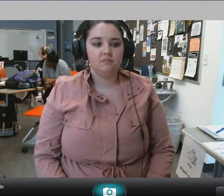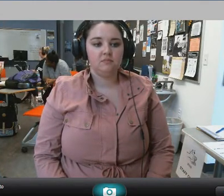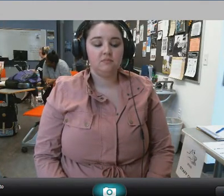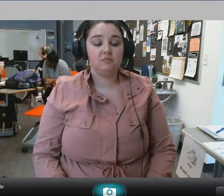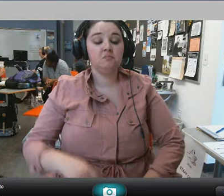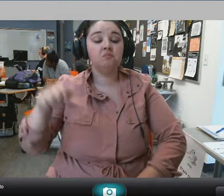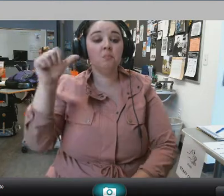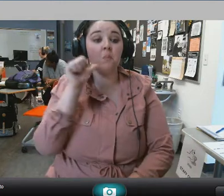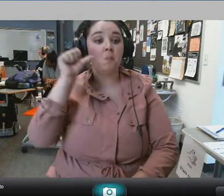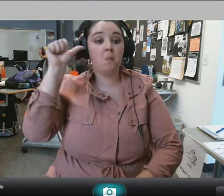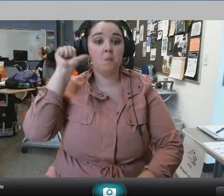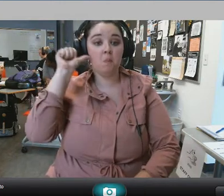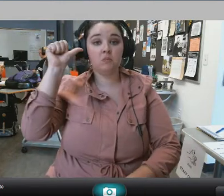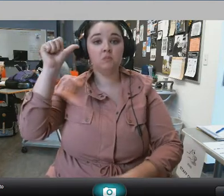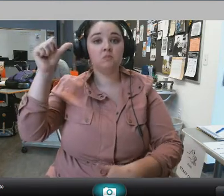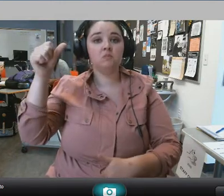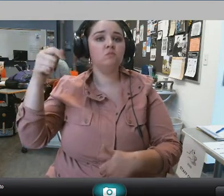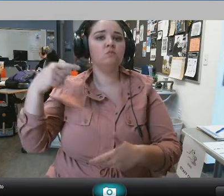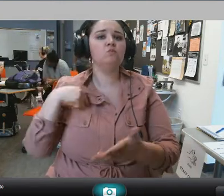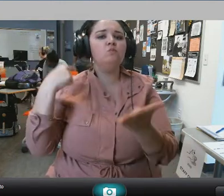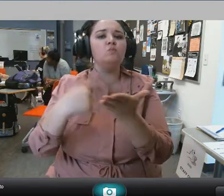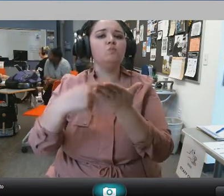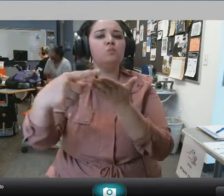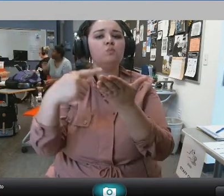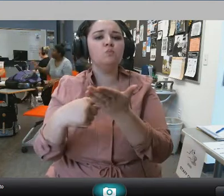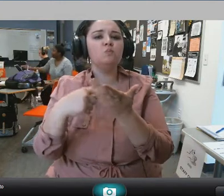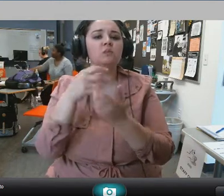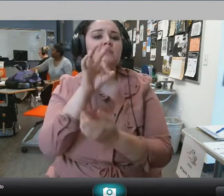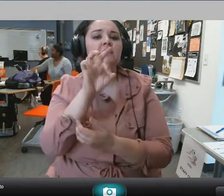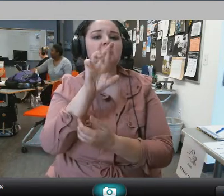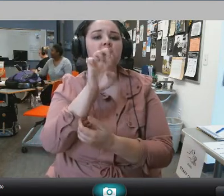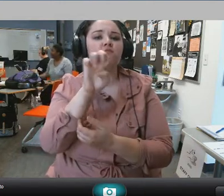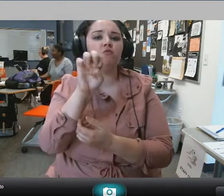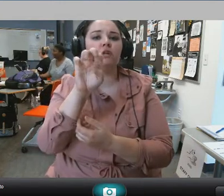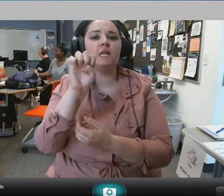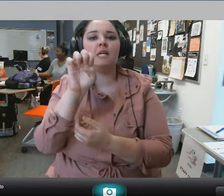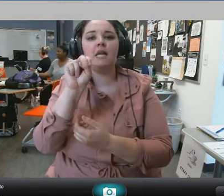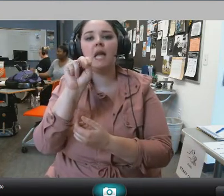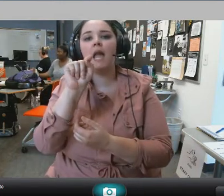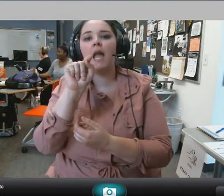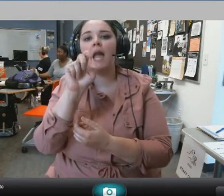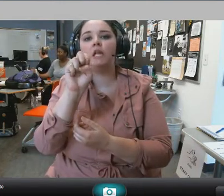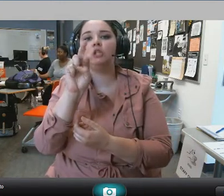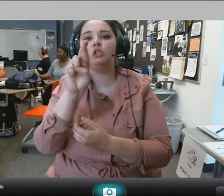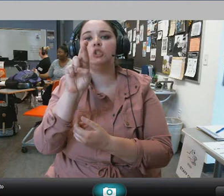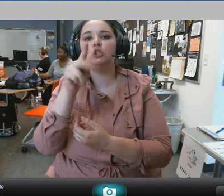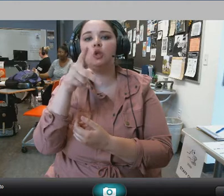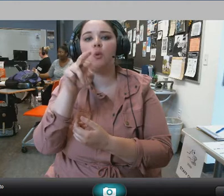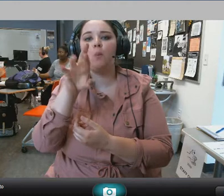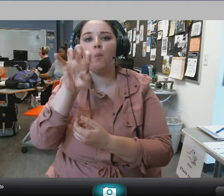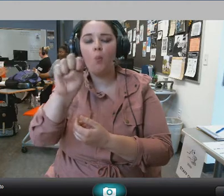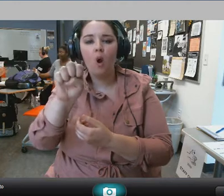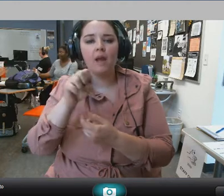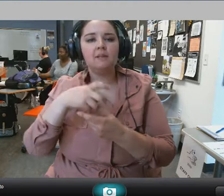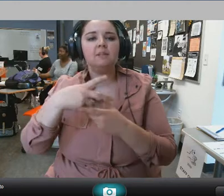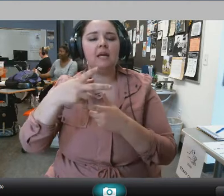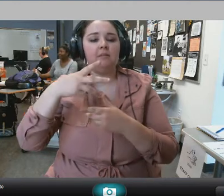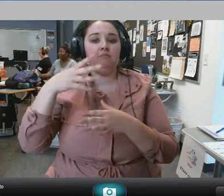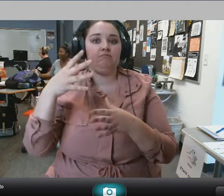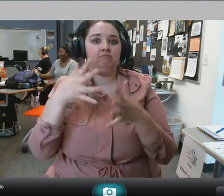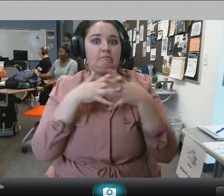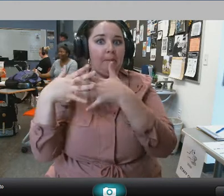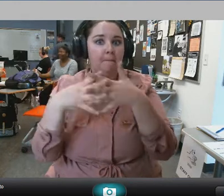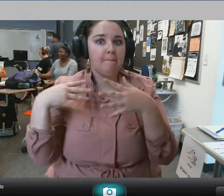Yesterday we spoke quite a bit about free enterprise and how free enterprise is a concept in American history